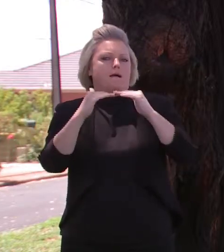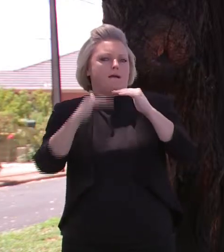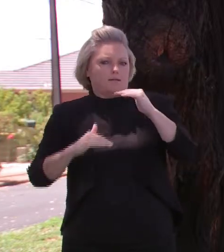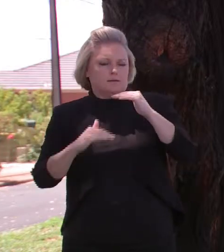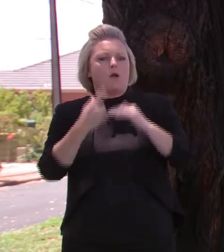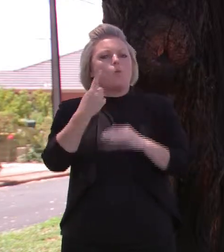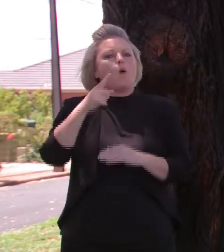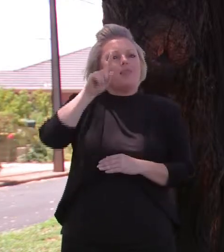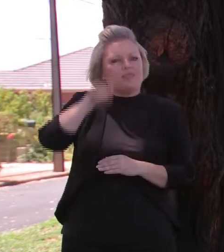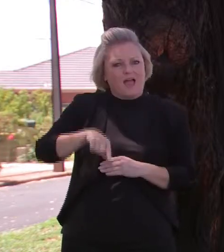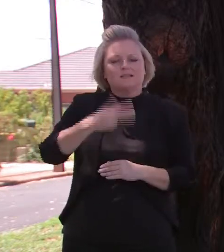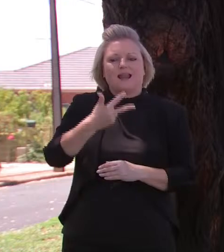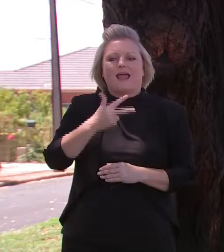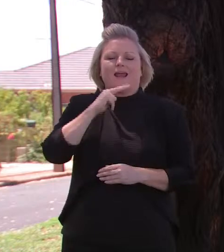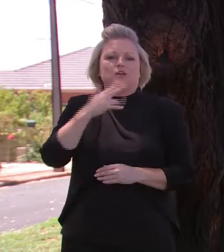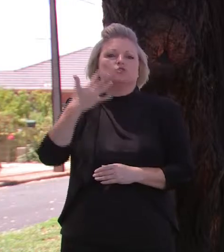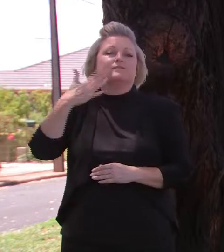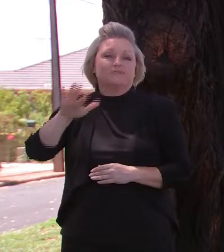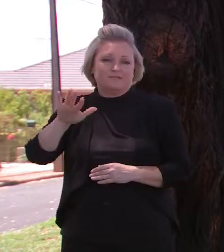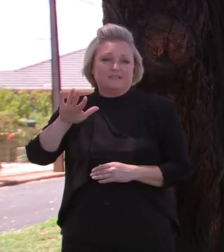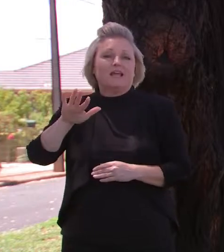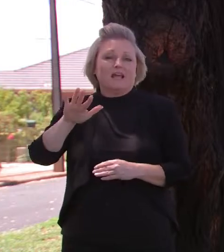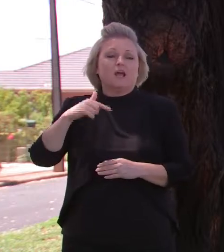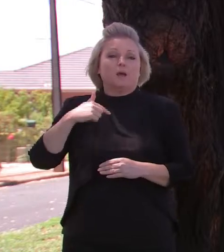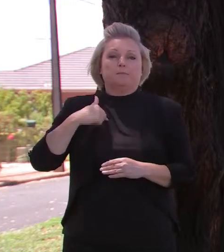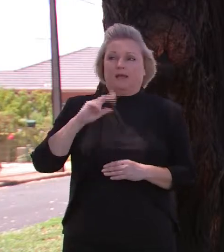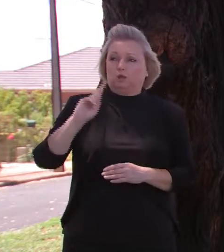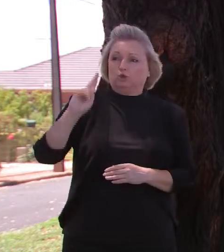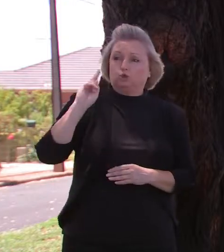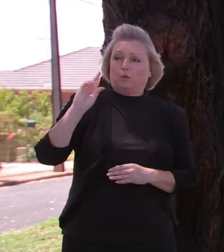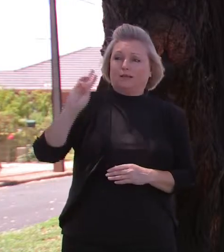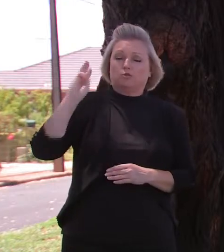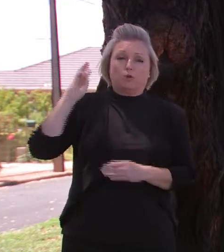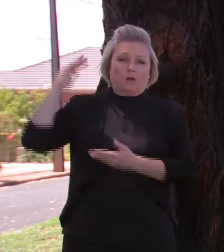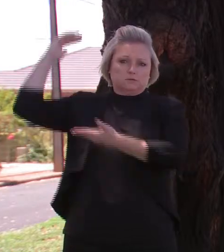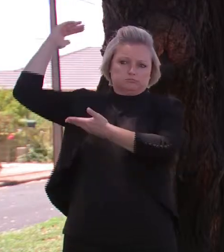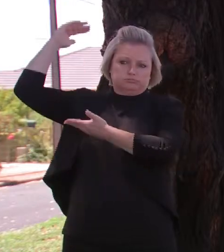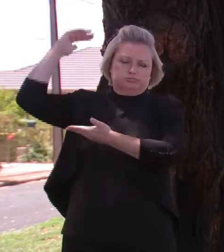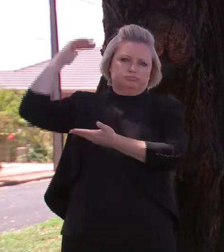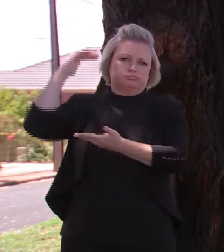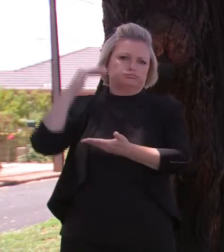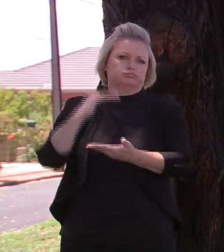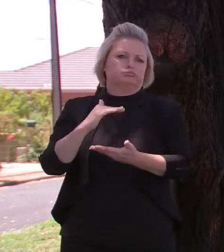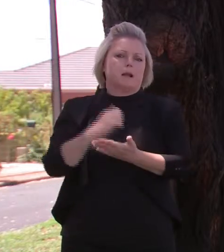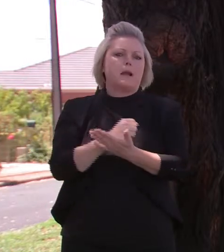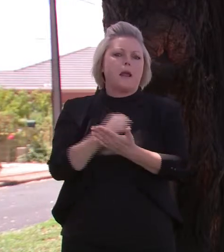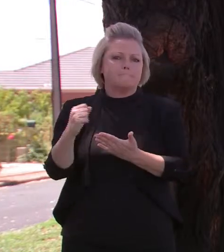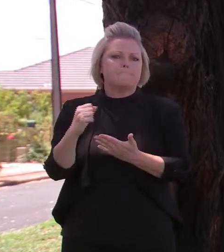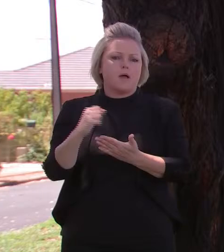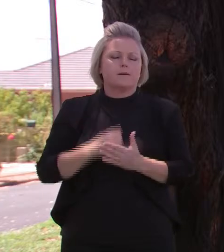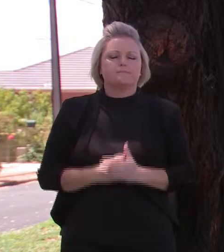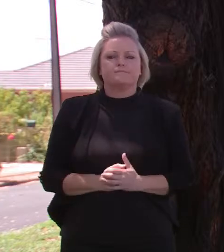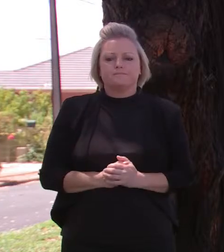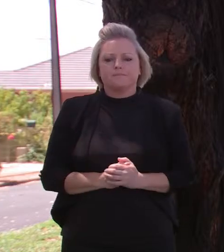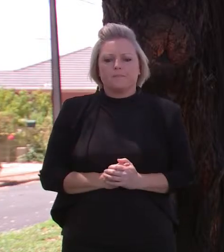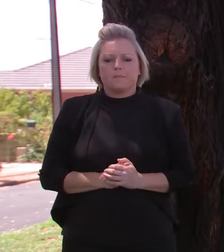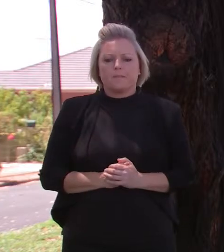1,850, so a massive fall of where we were 2 or 3 weeks ago. We currently have